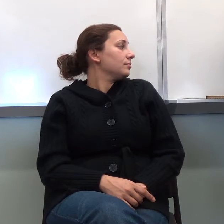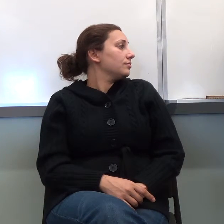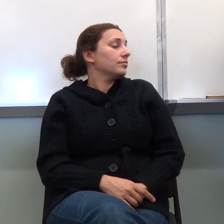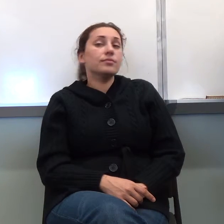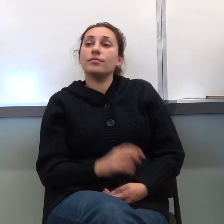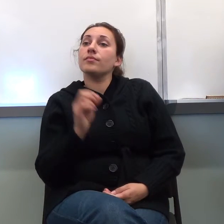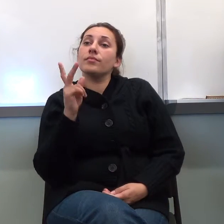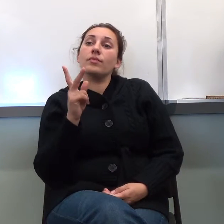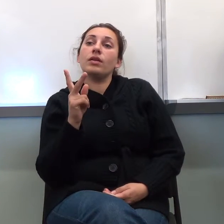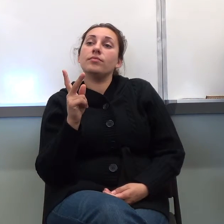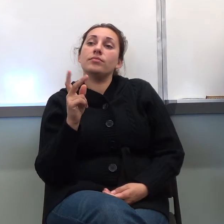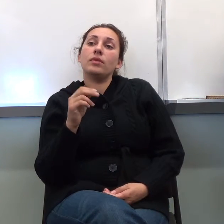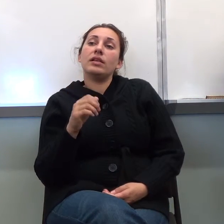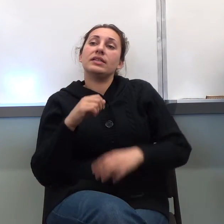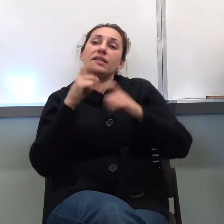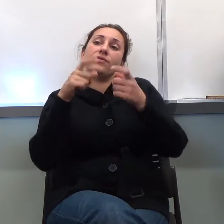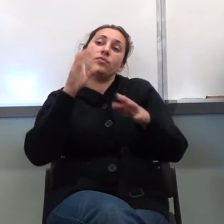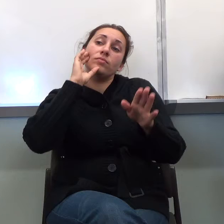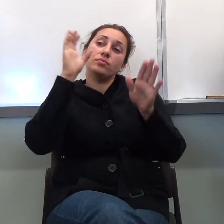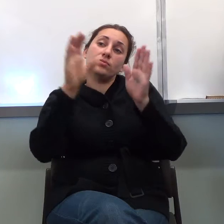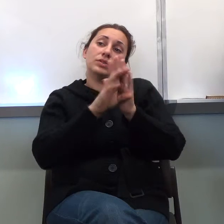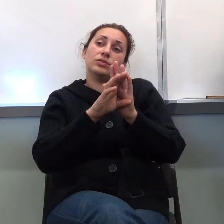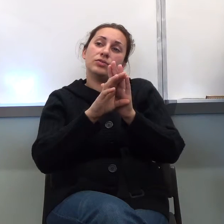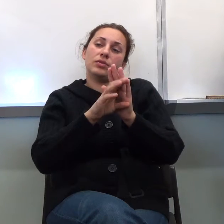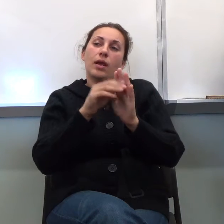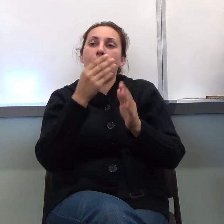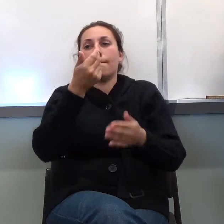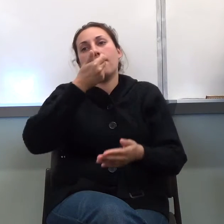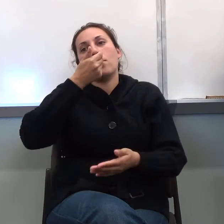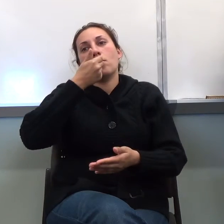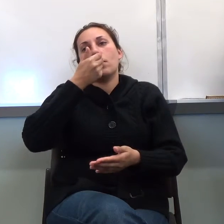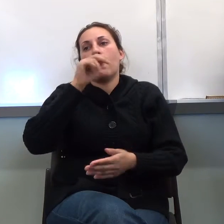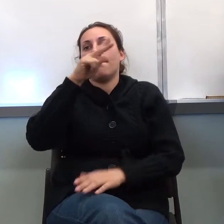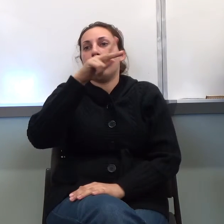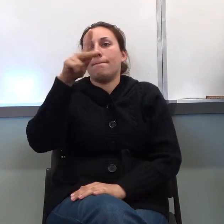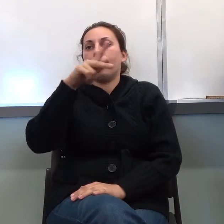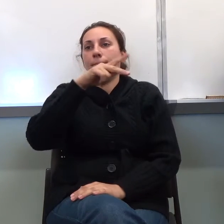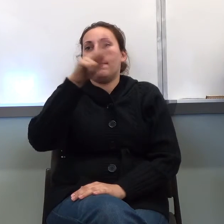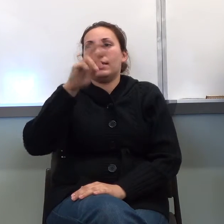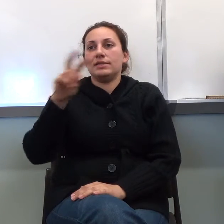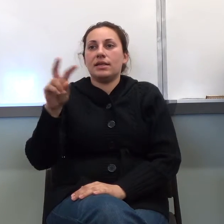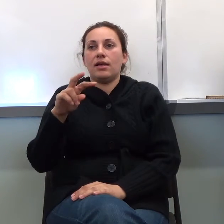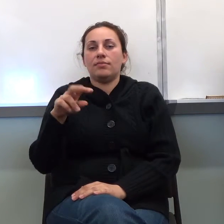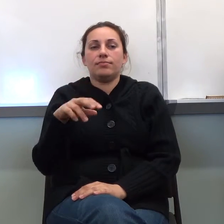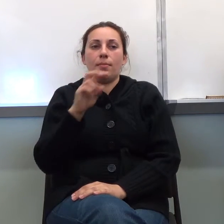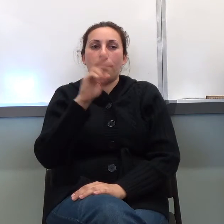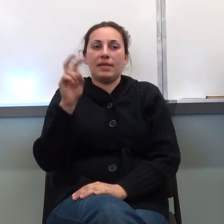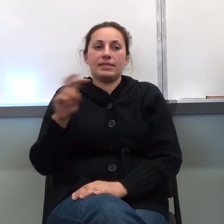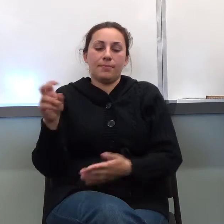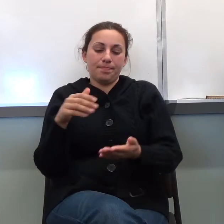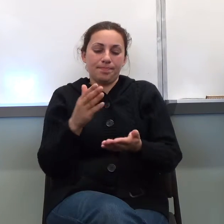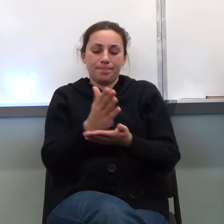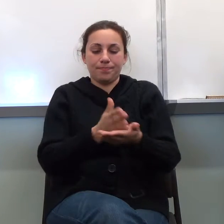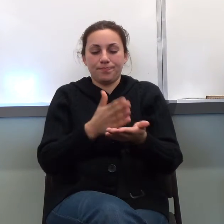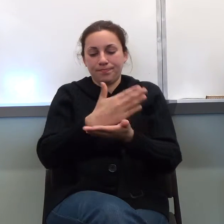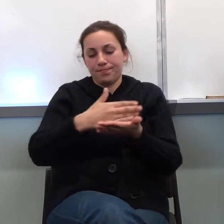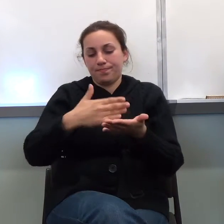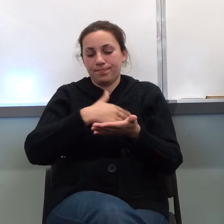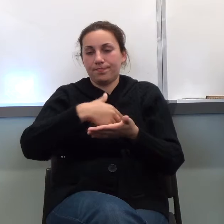Okay, they give you a diagram, looks like two pizzas, but this one's completely there, and this one seems to be only half